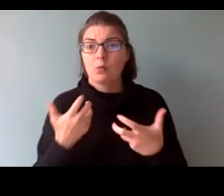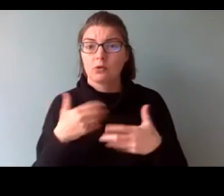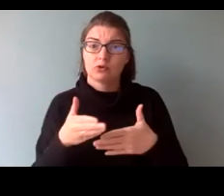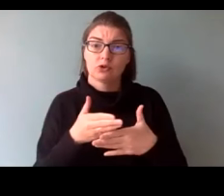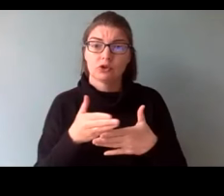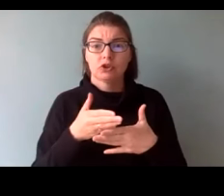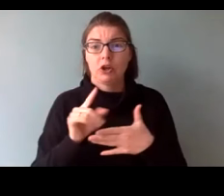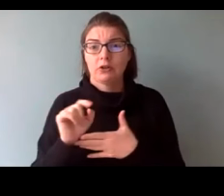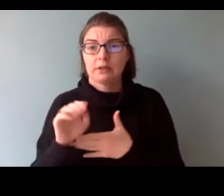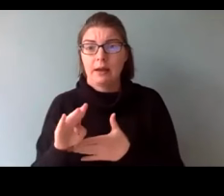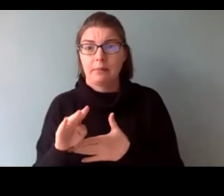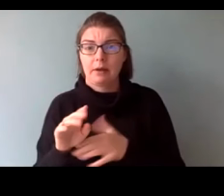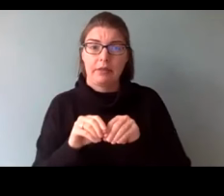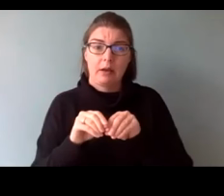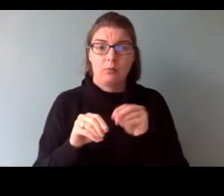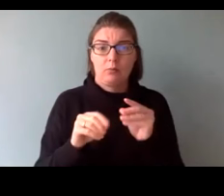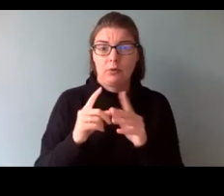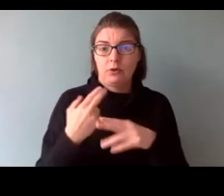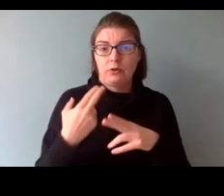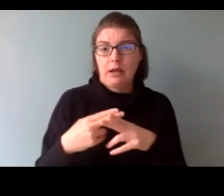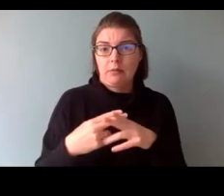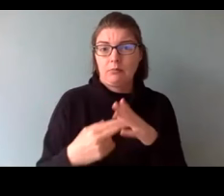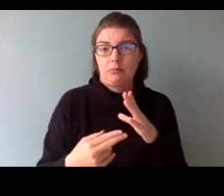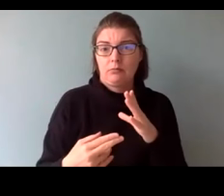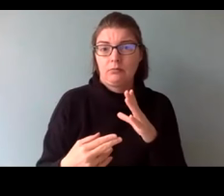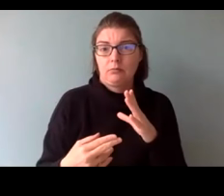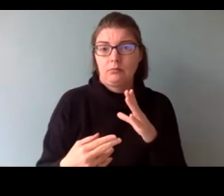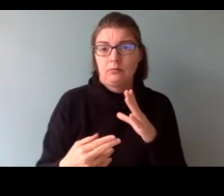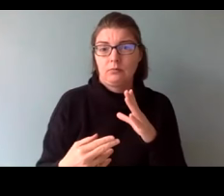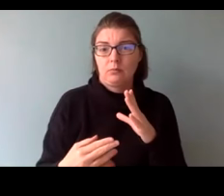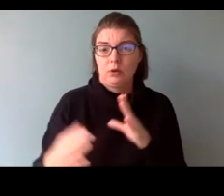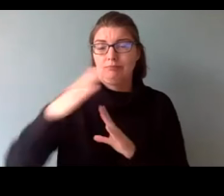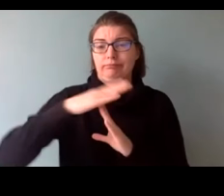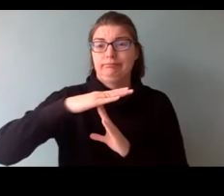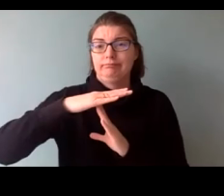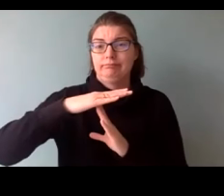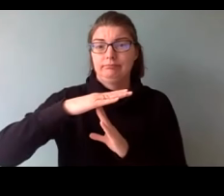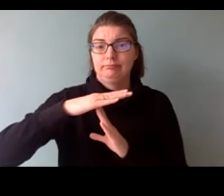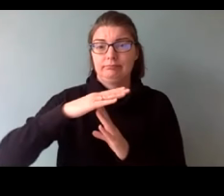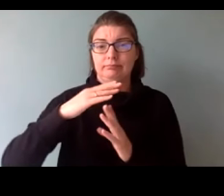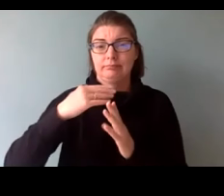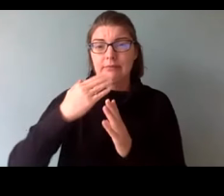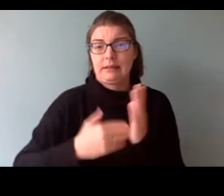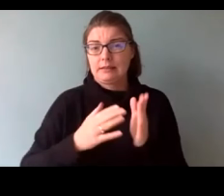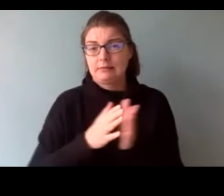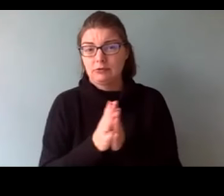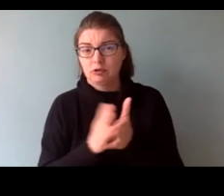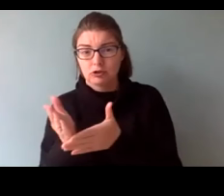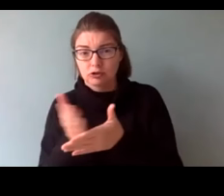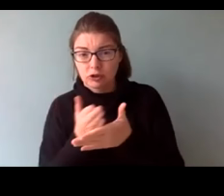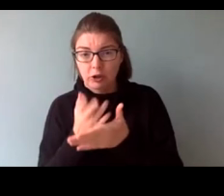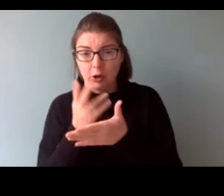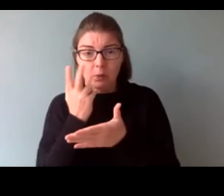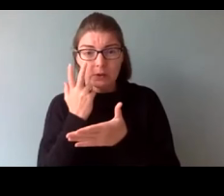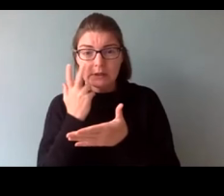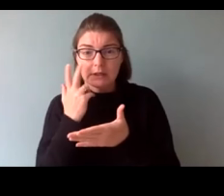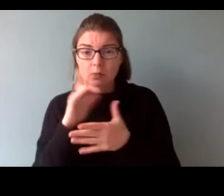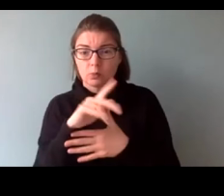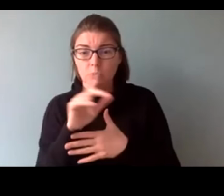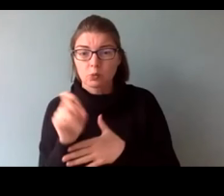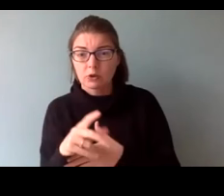tab, and that's going to sort of throw your name on the list of folks that sort of are interested in sharing, and we'll see what your prompt was,